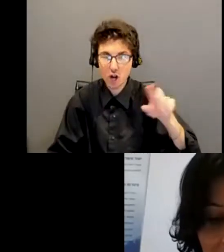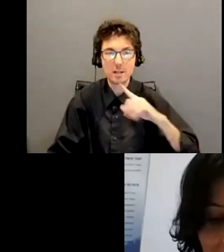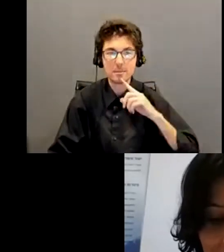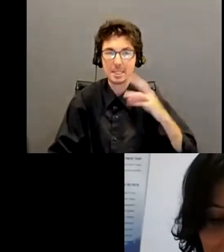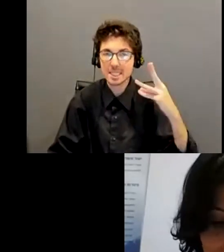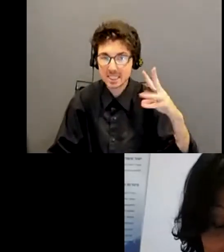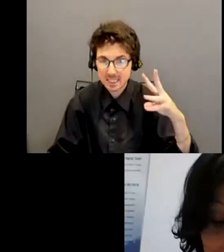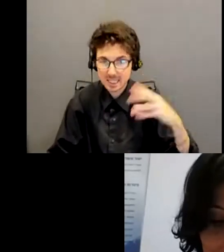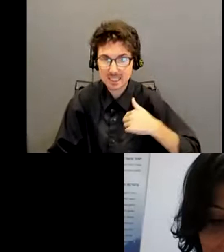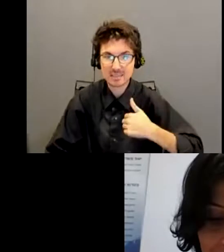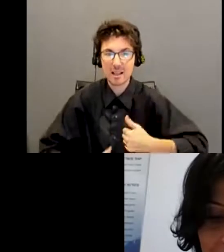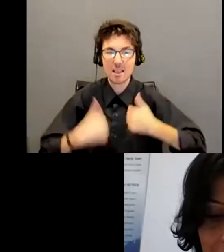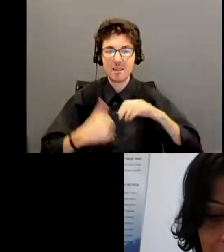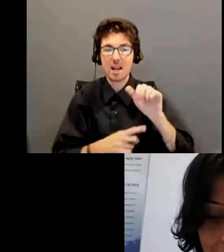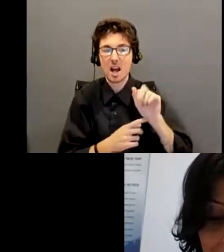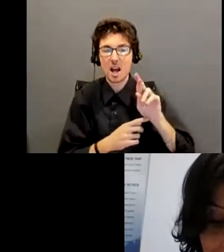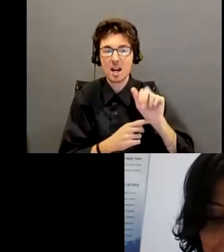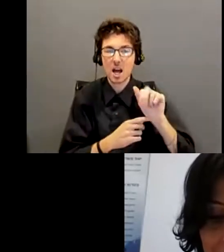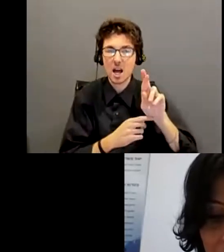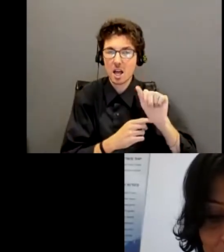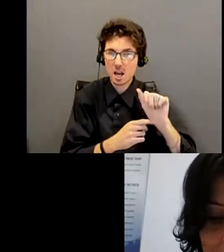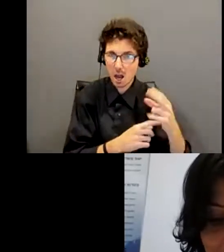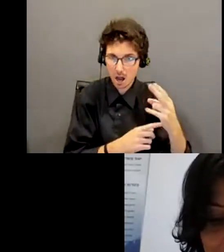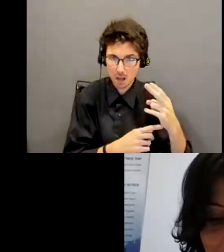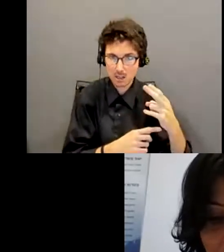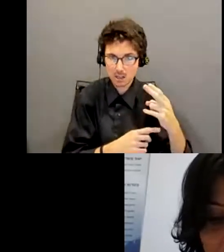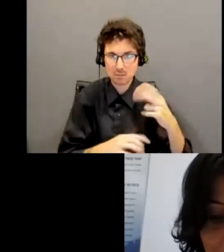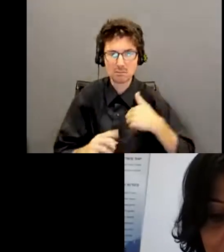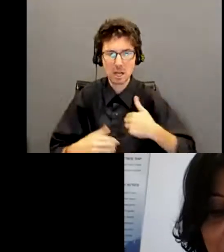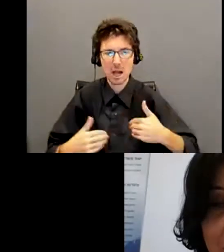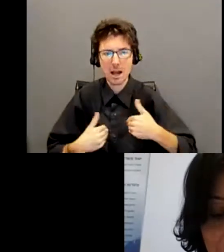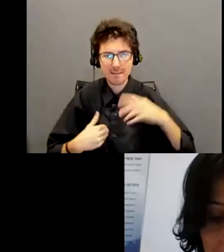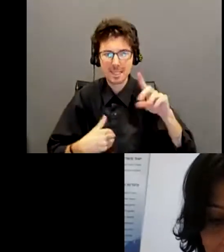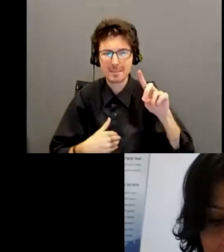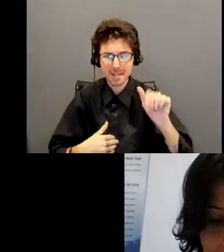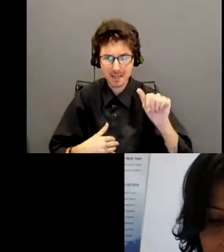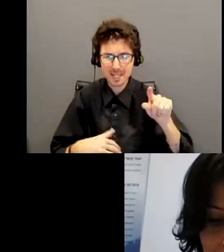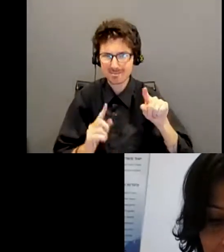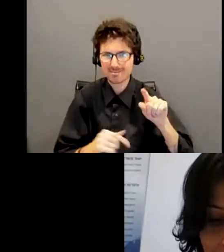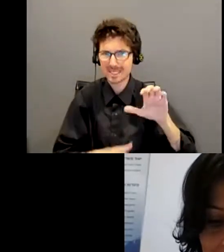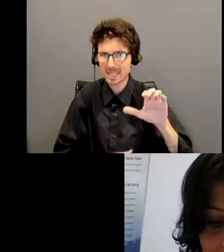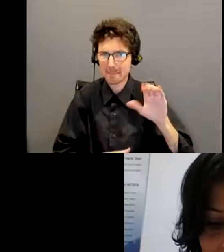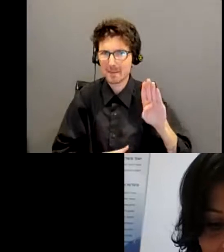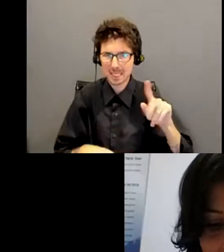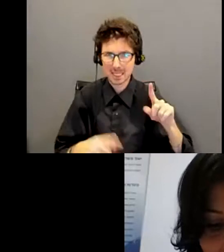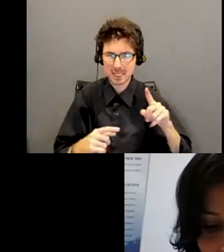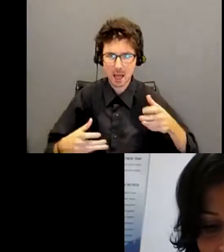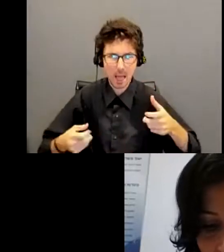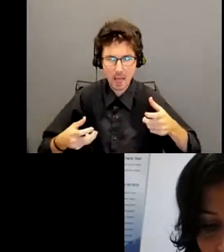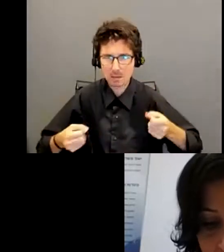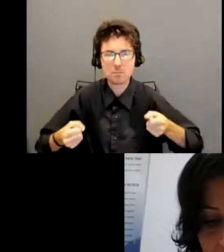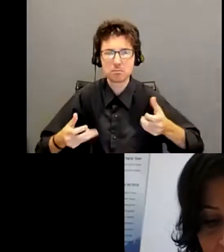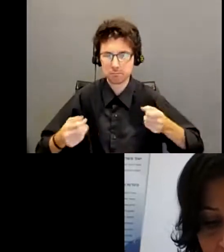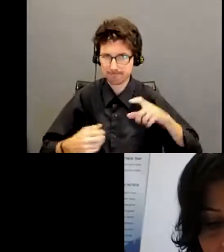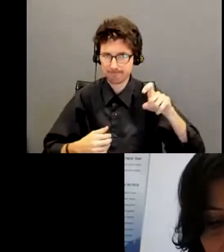I live in Arara. I have a disability with CB that required me to use a wheelchair. I studied at Manar